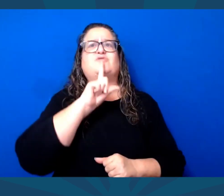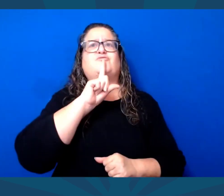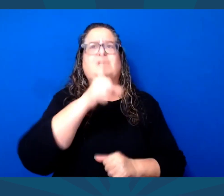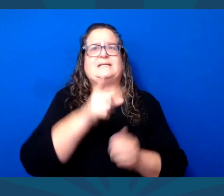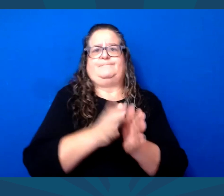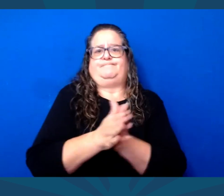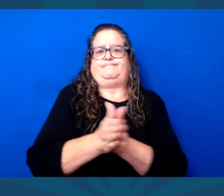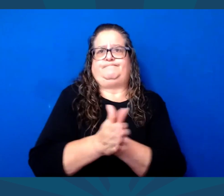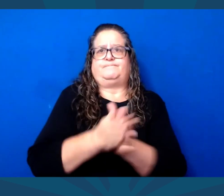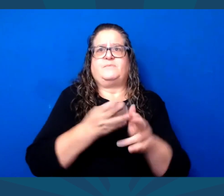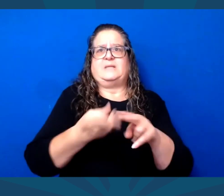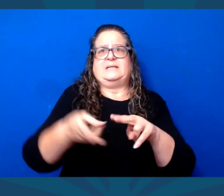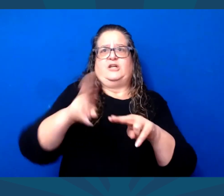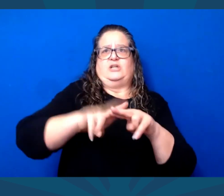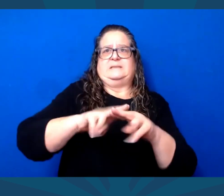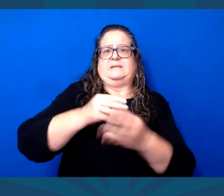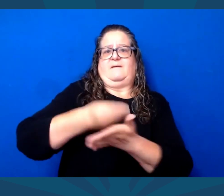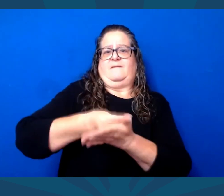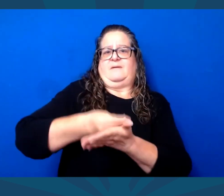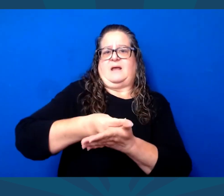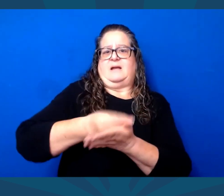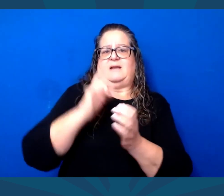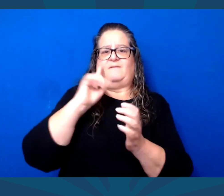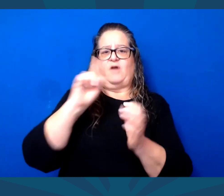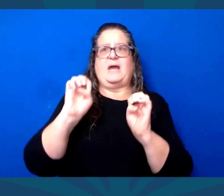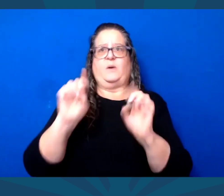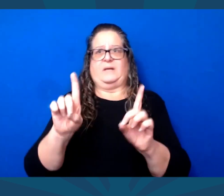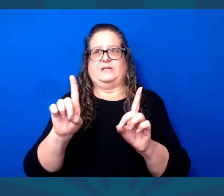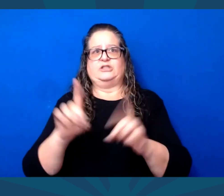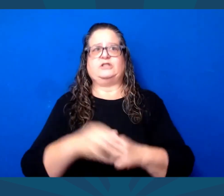My 3 children are the product of Arizona Public Schools.